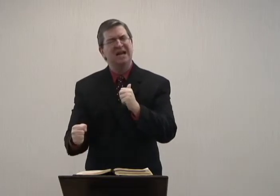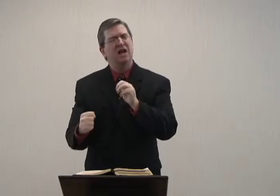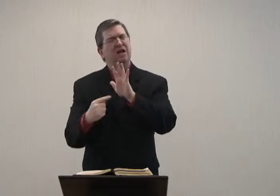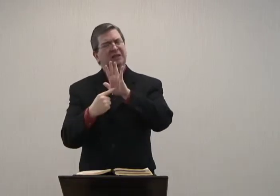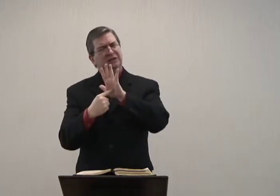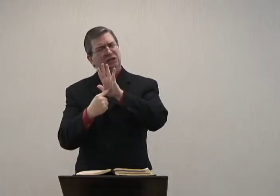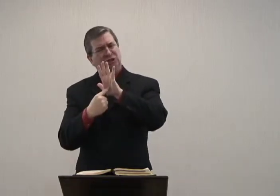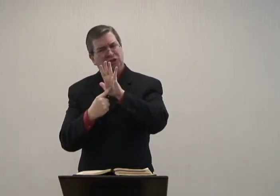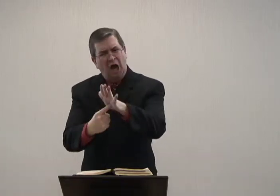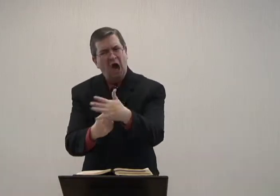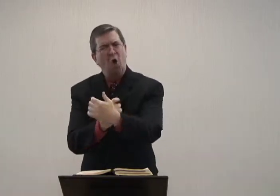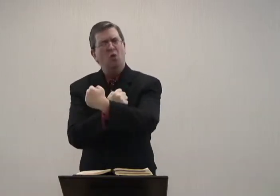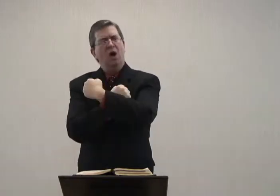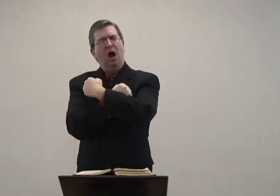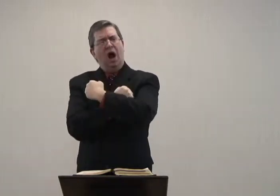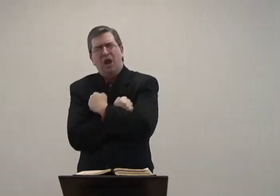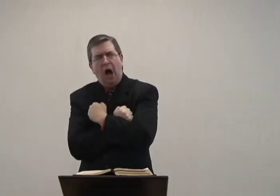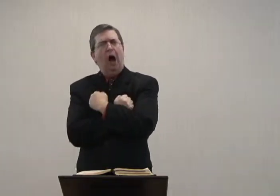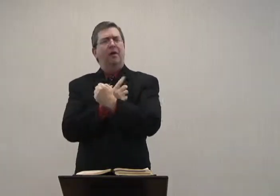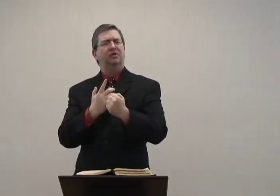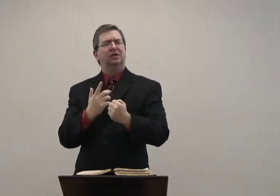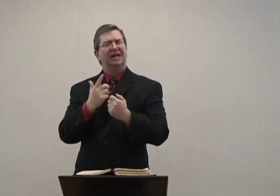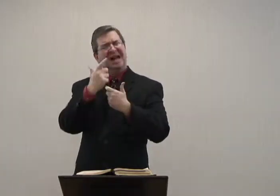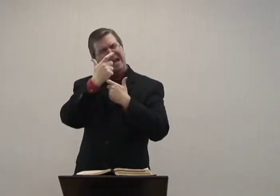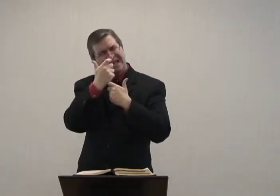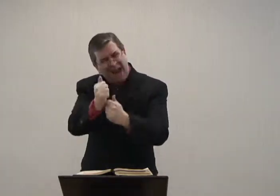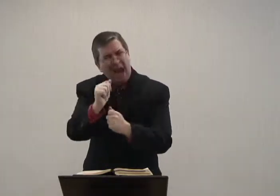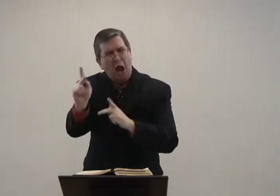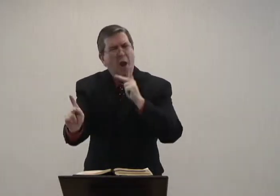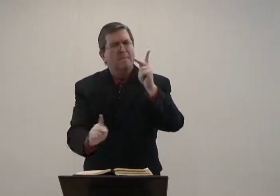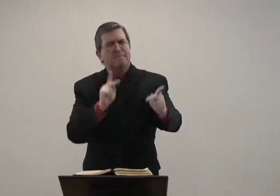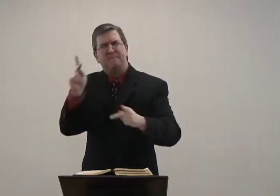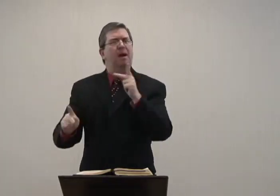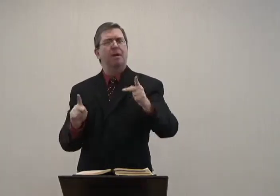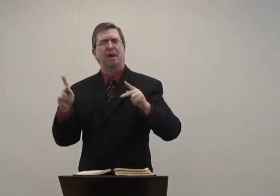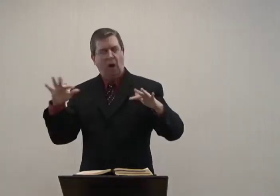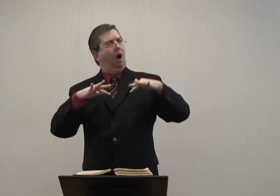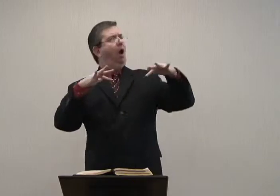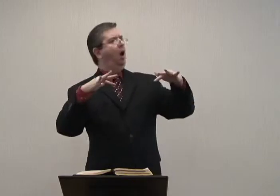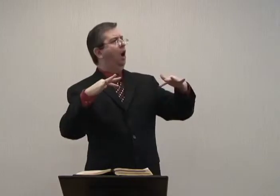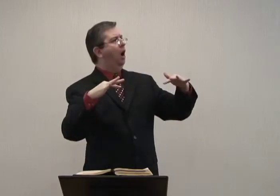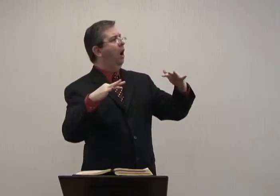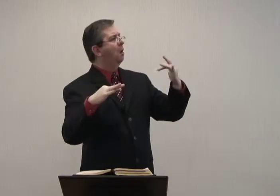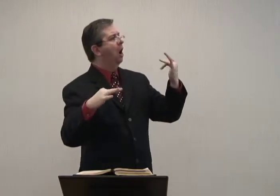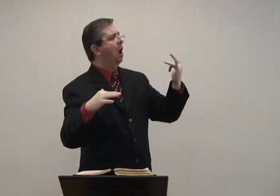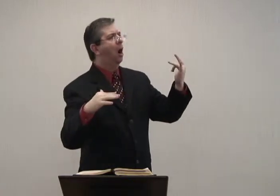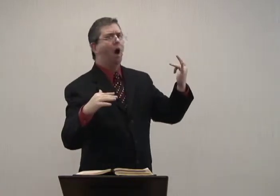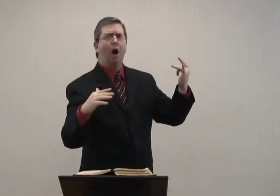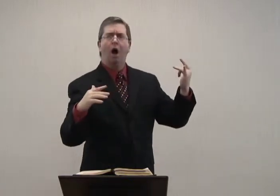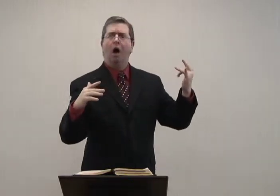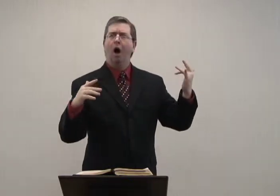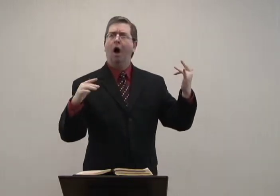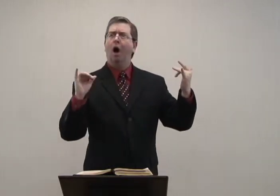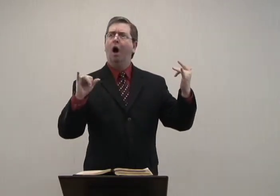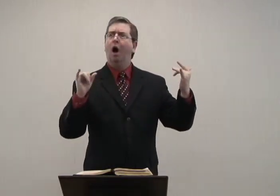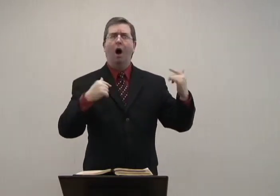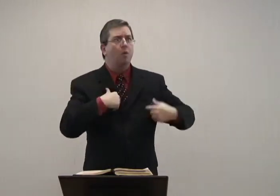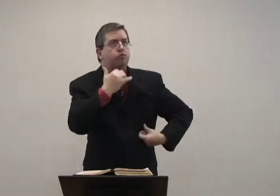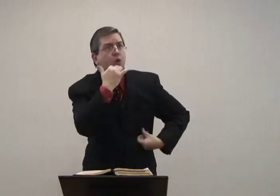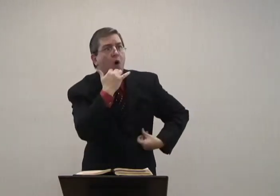He wasn't mean to be mean, he was showing him love. Showing him care for the people. People look at him and think, why?